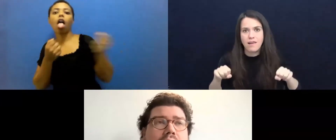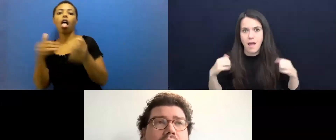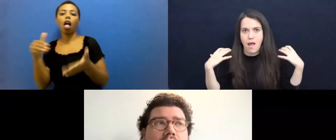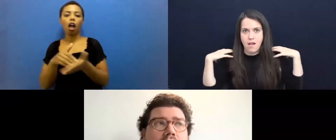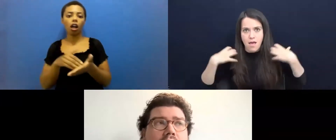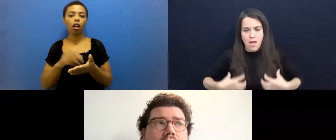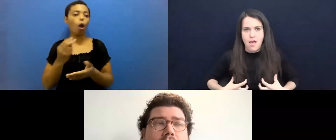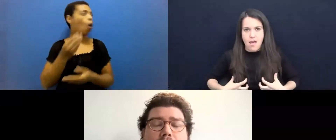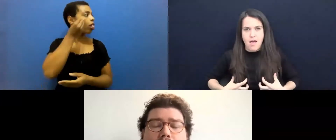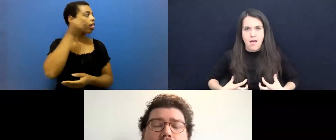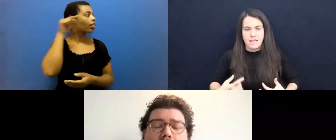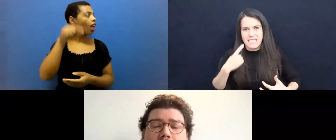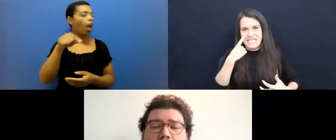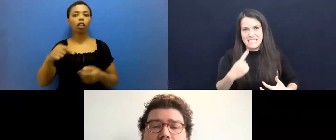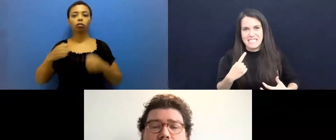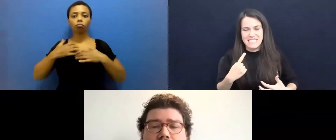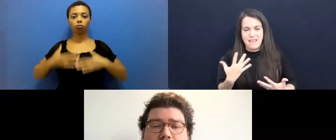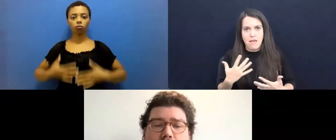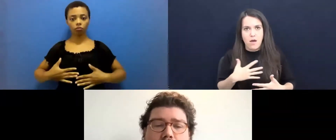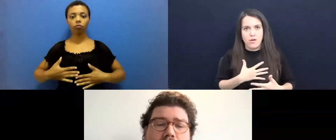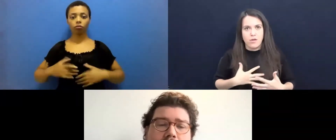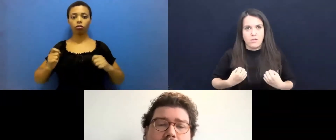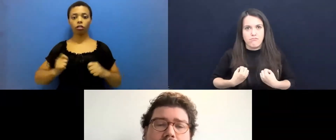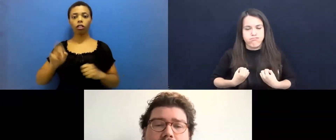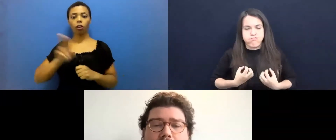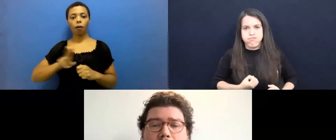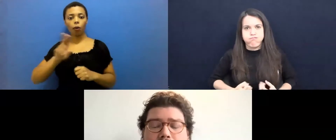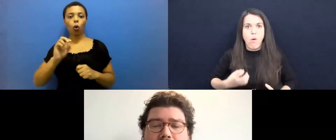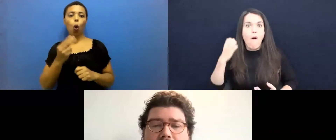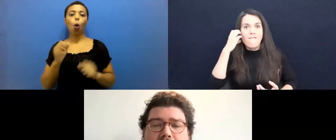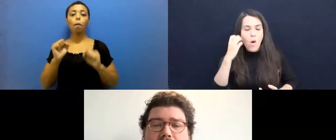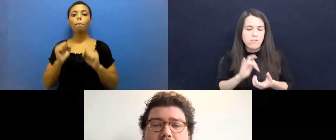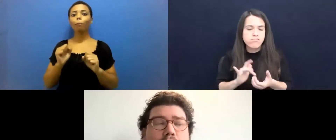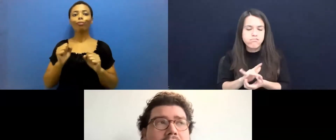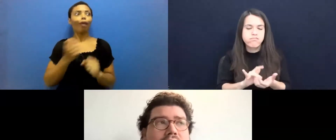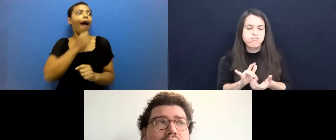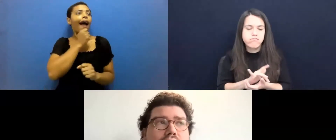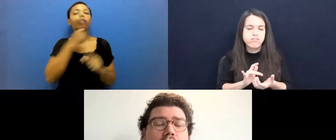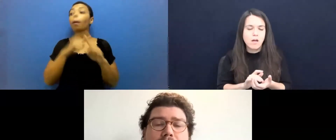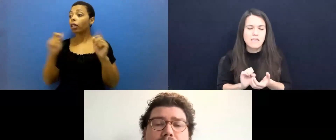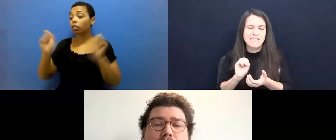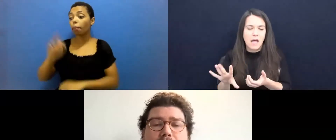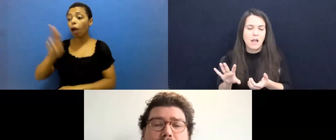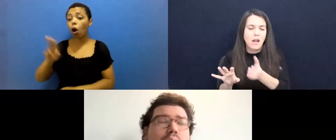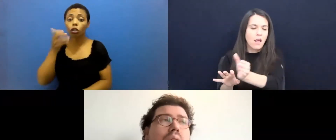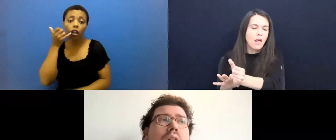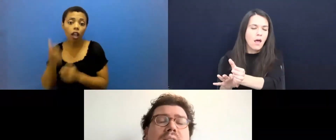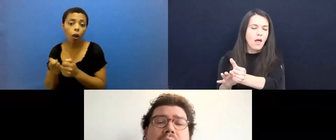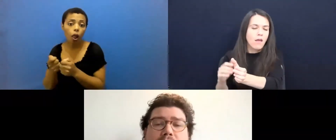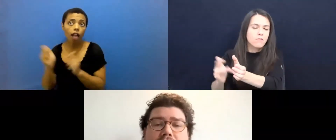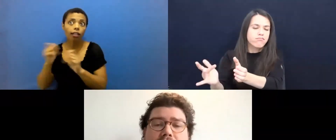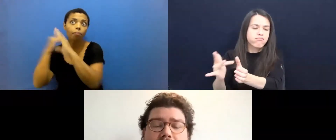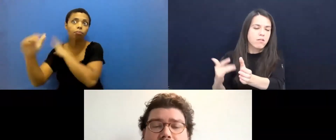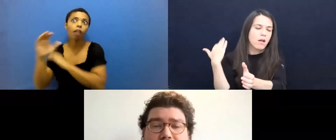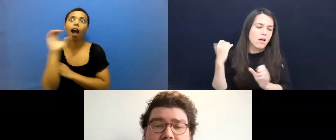haptic wearable, they can just use their phone and send a simple message to other people, and people will